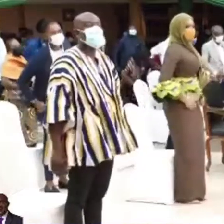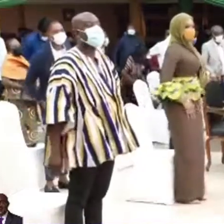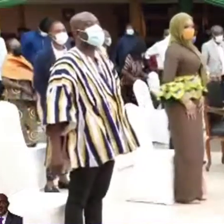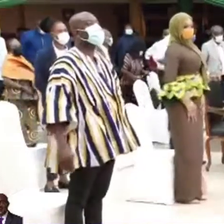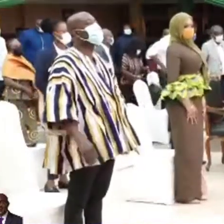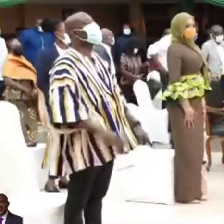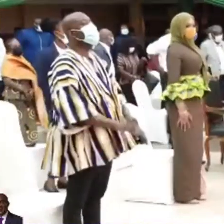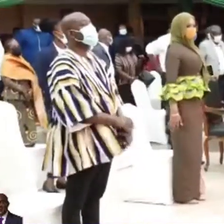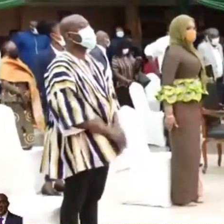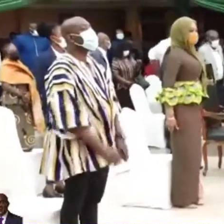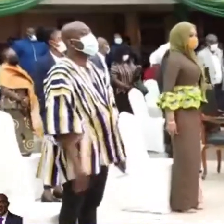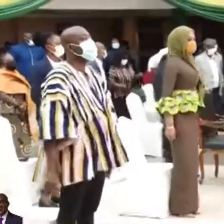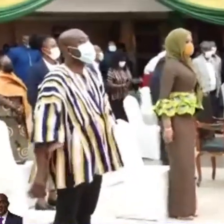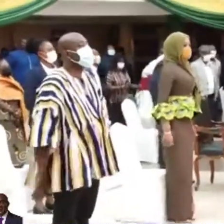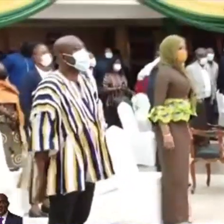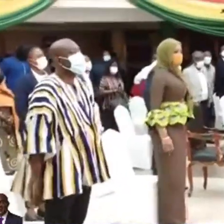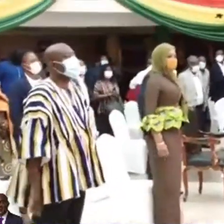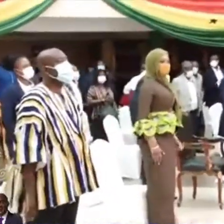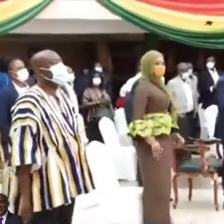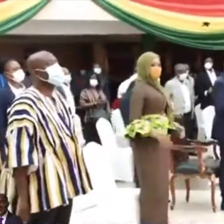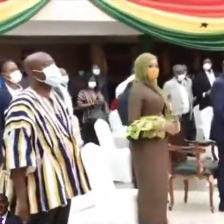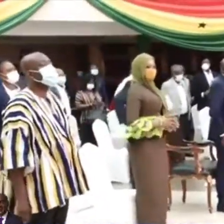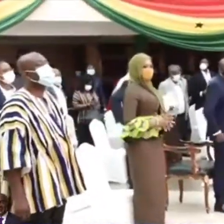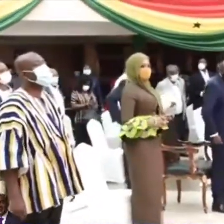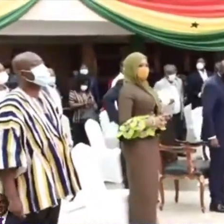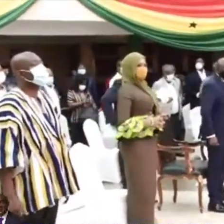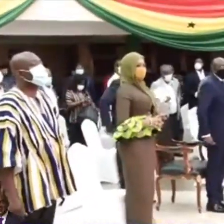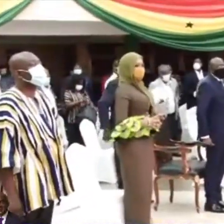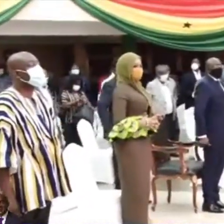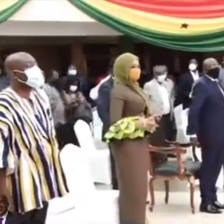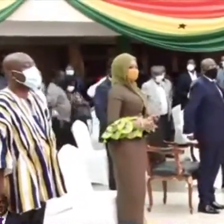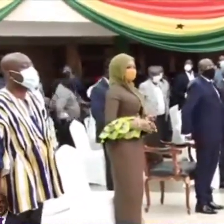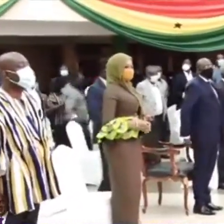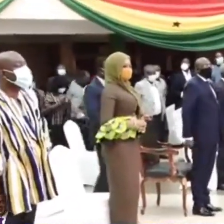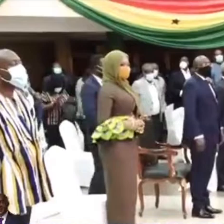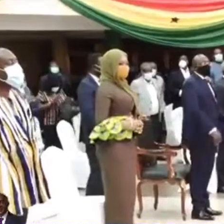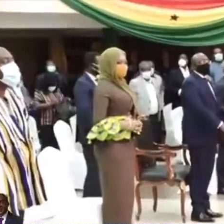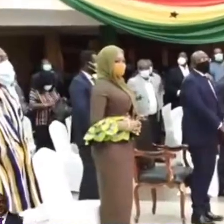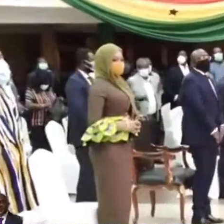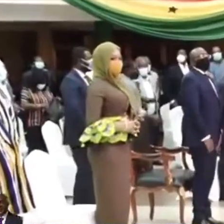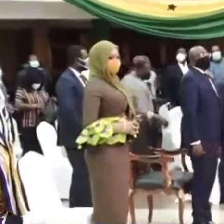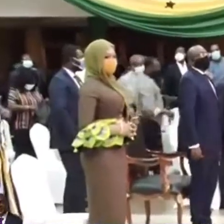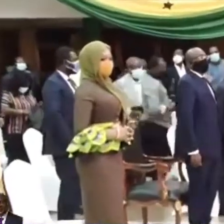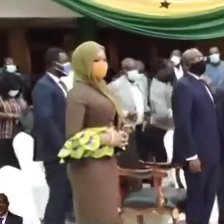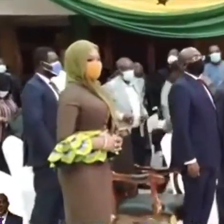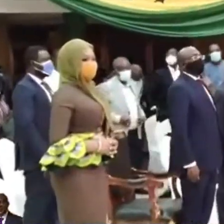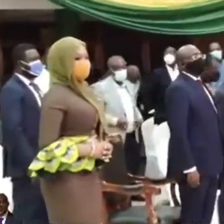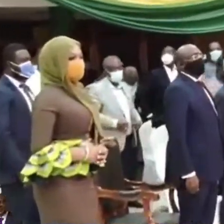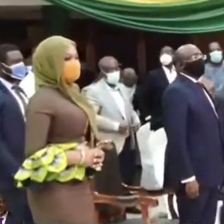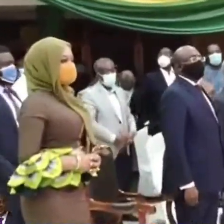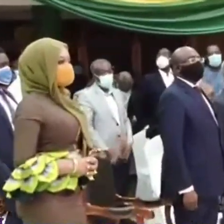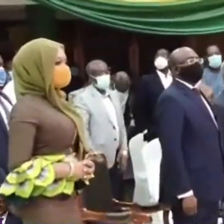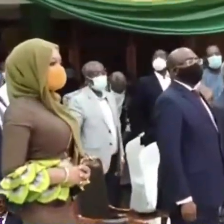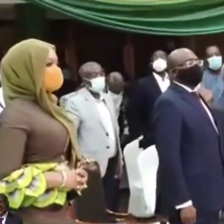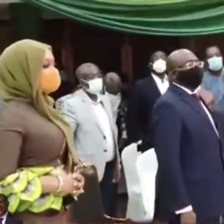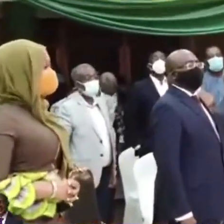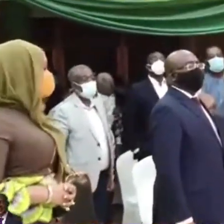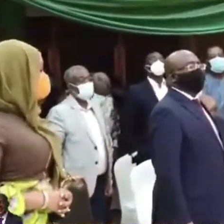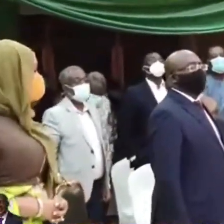Yasa Sene. This is our land we must protect and serve.